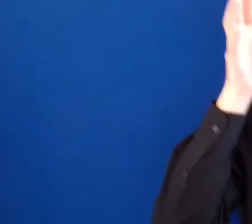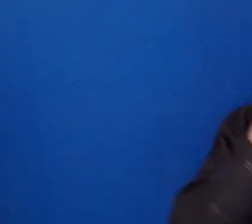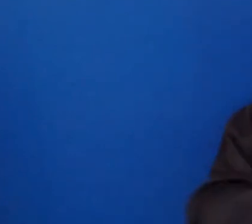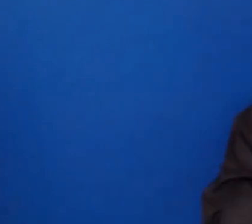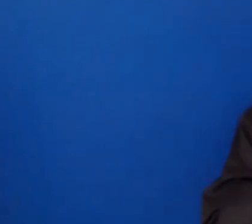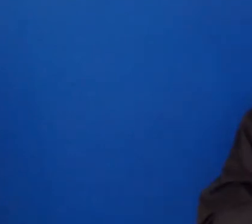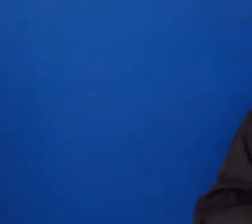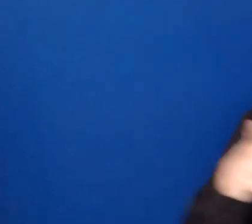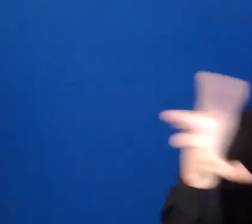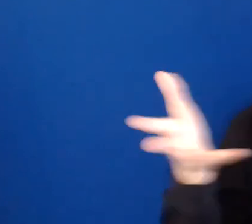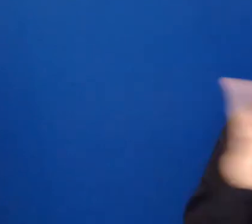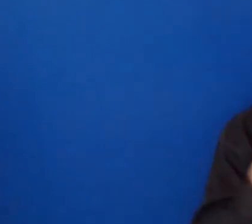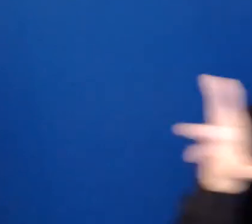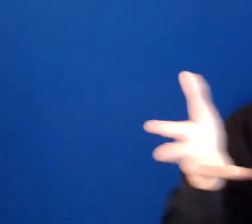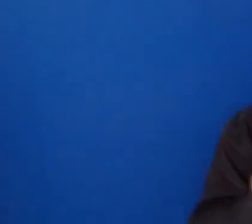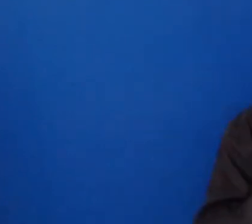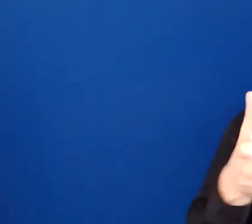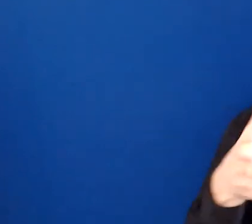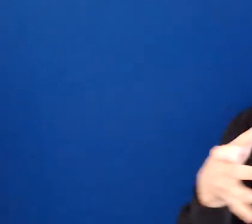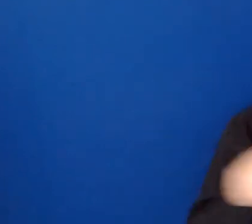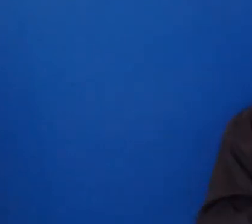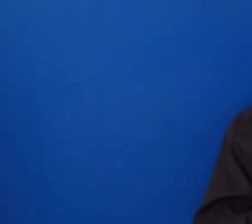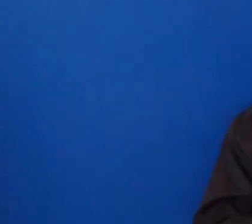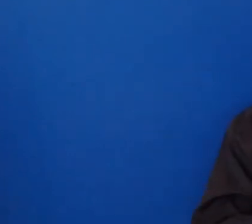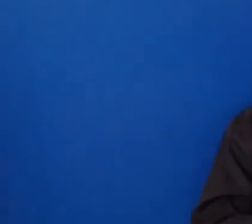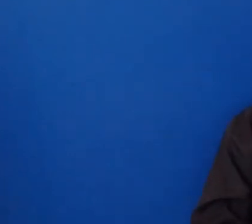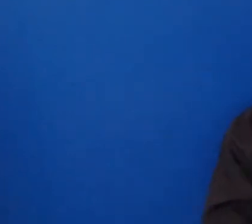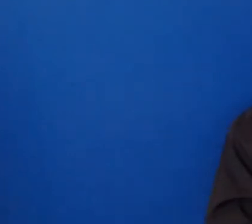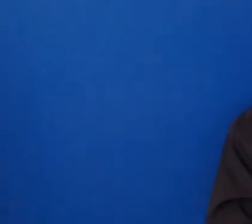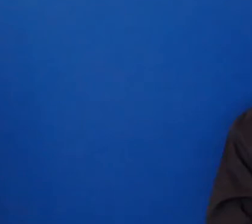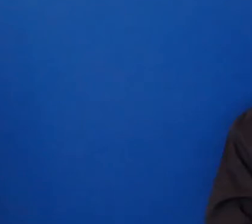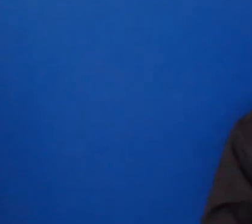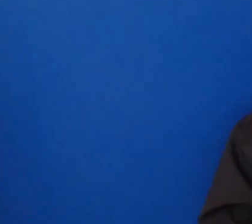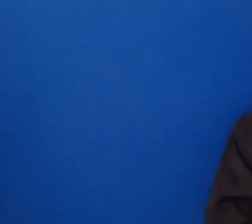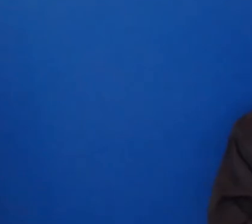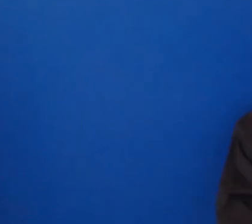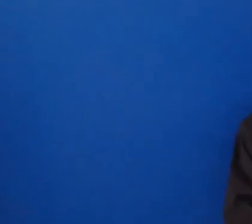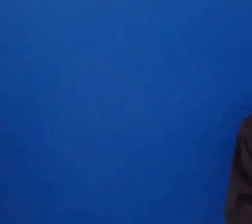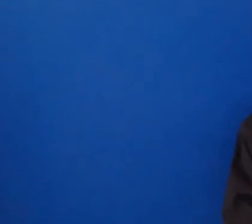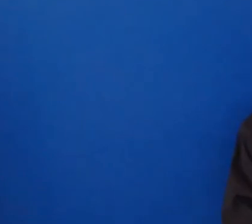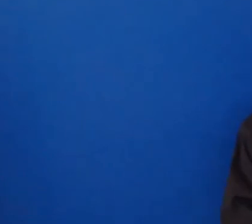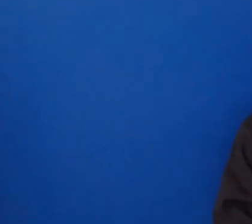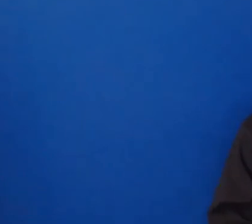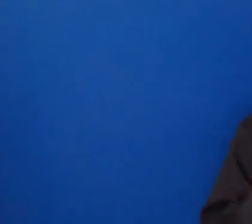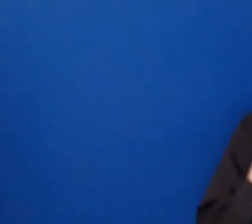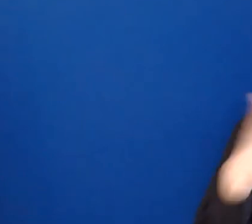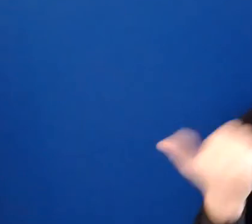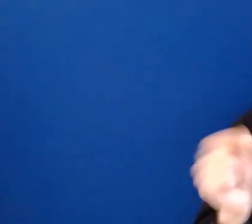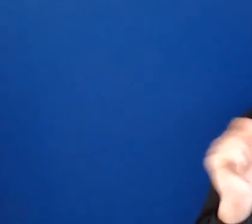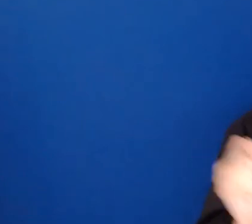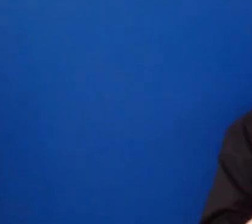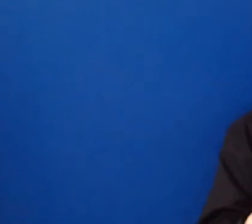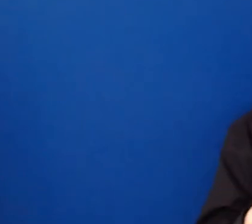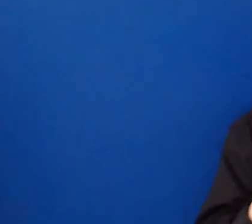a similar question that came out of that was, how, from an anonymous attendee, how do